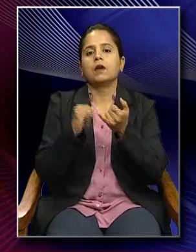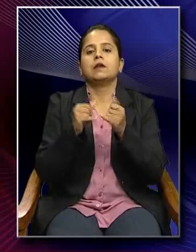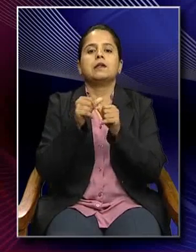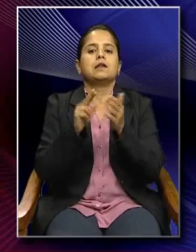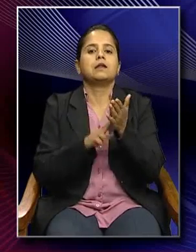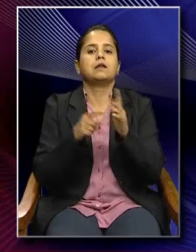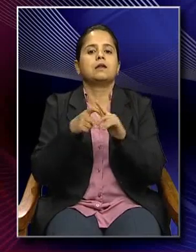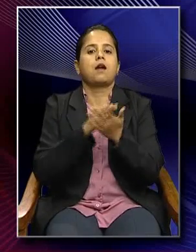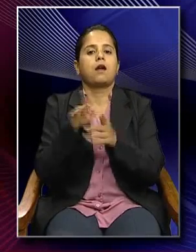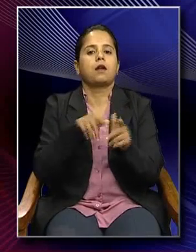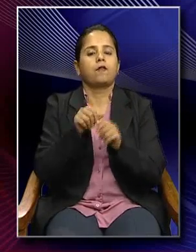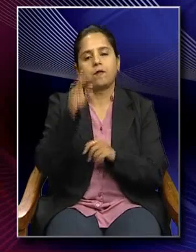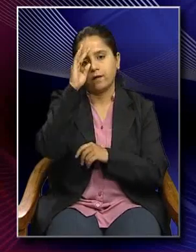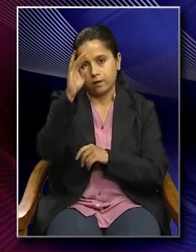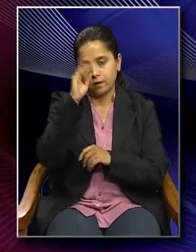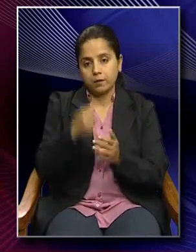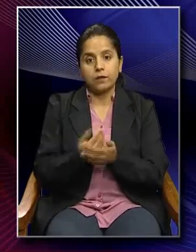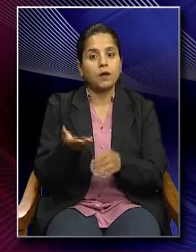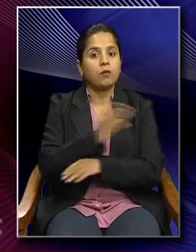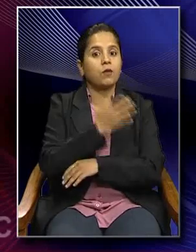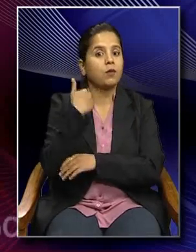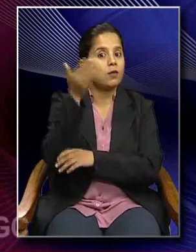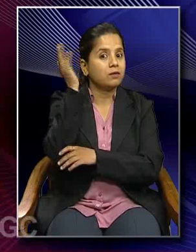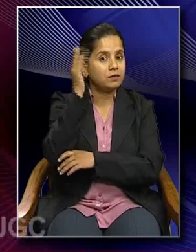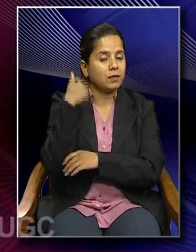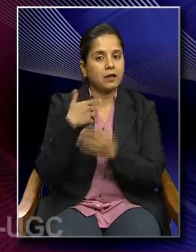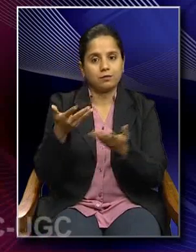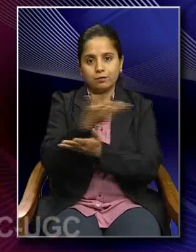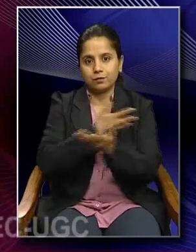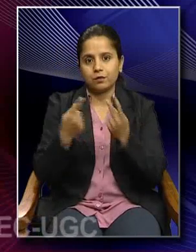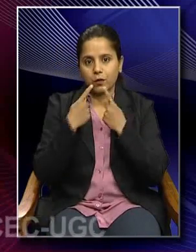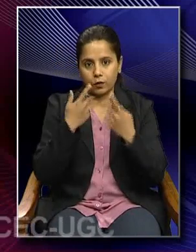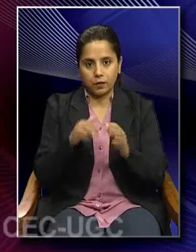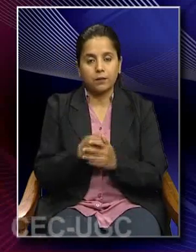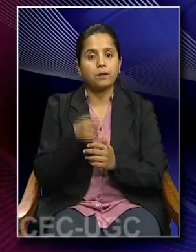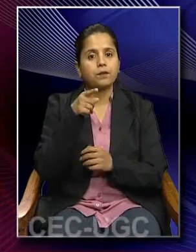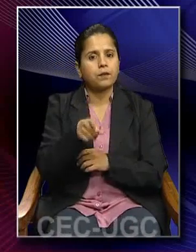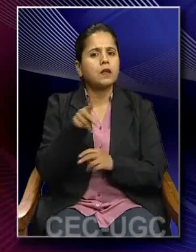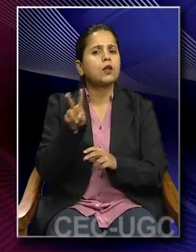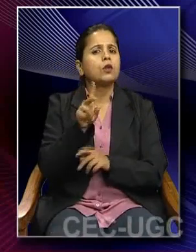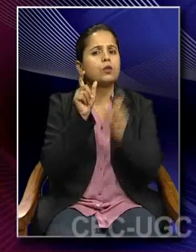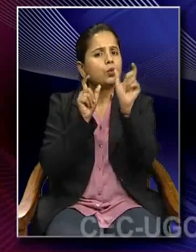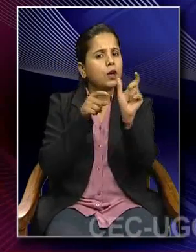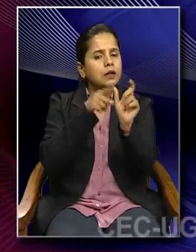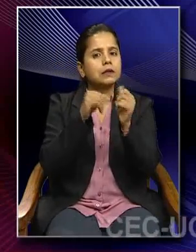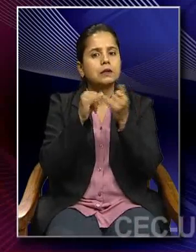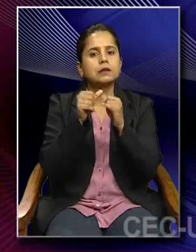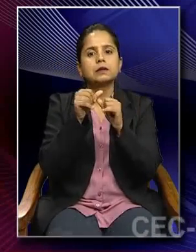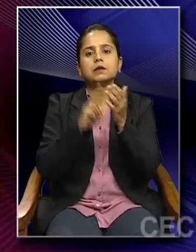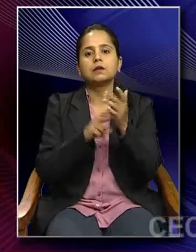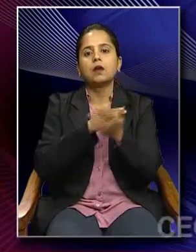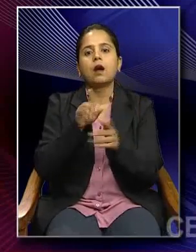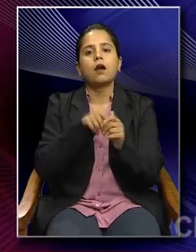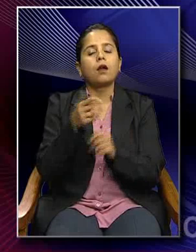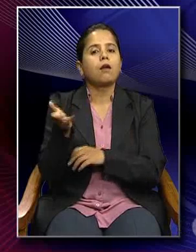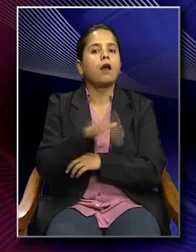philosophy. In a previous lecture, we discussed where does this term Sankhya comes from,